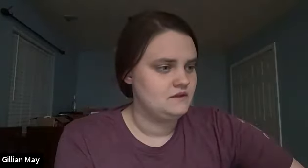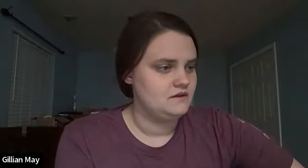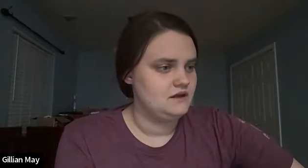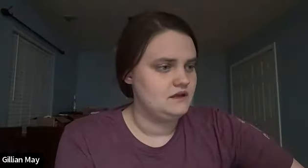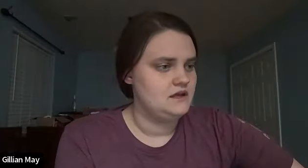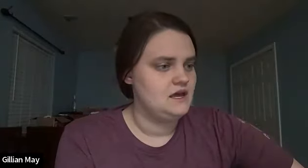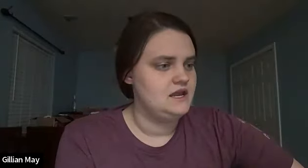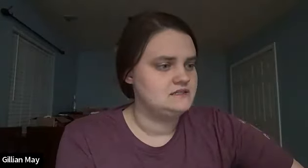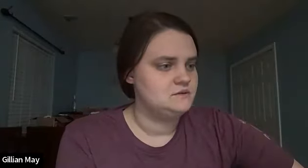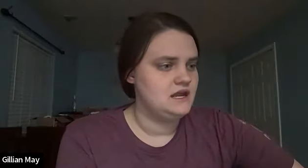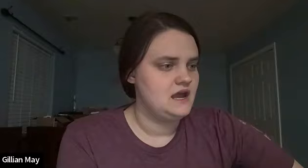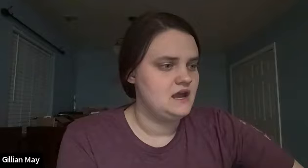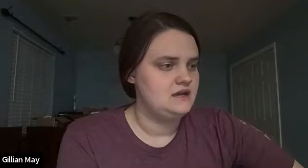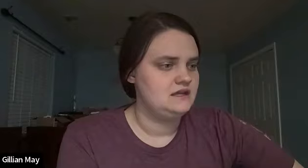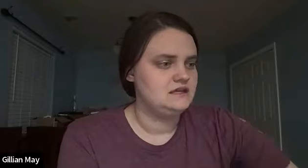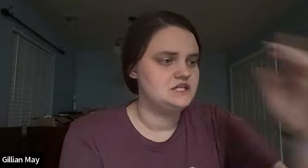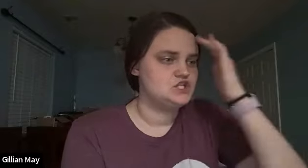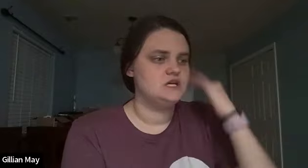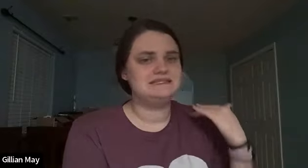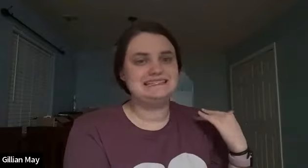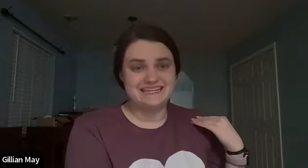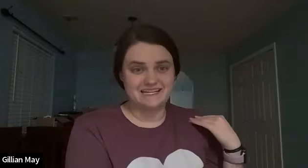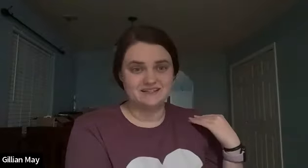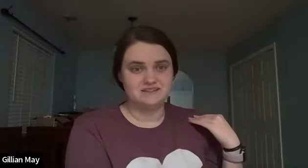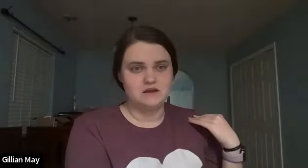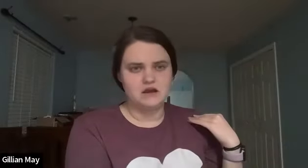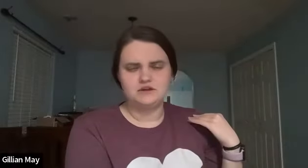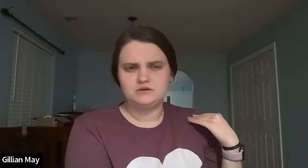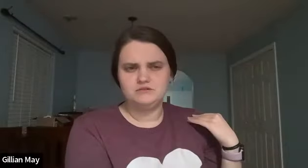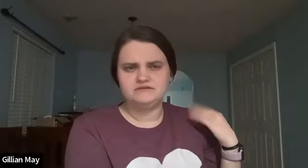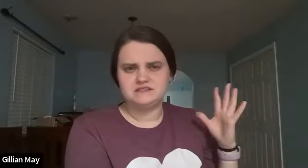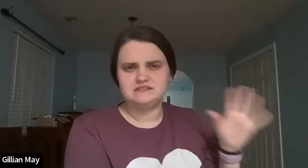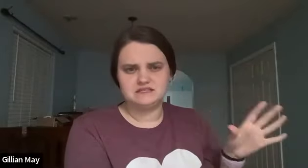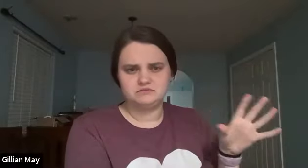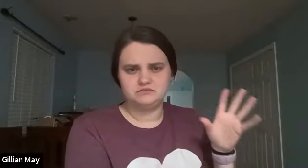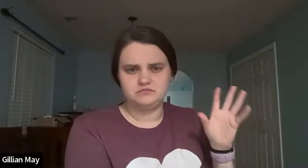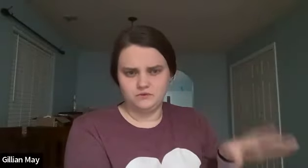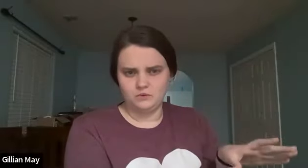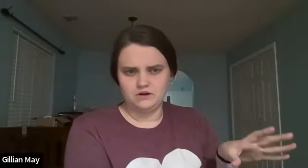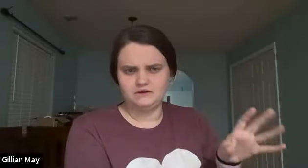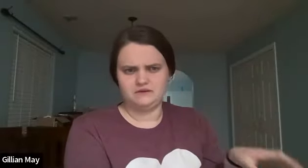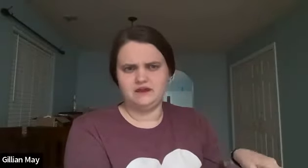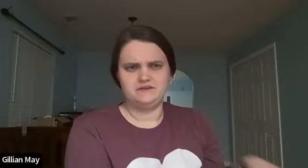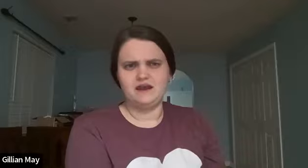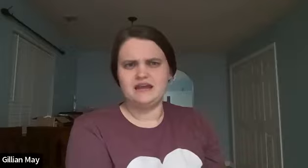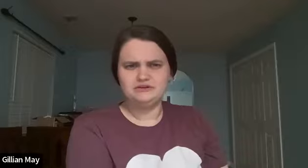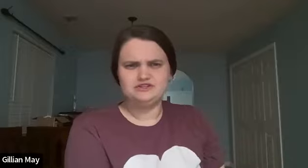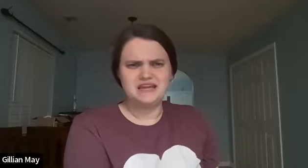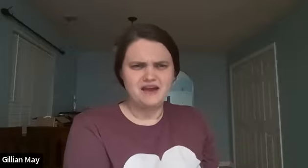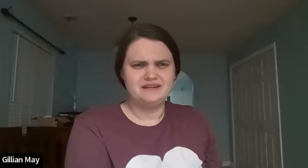All right. The next one I had is sick. I don't know if we've done sick before. I don't think we have. Yeah. I don't usually have it in